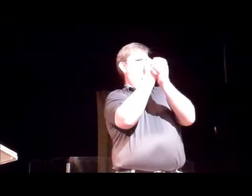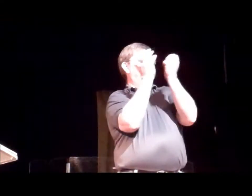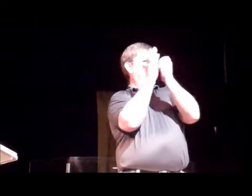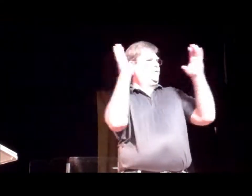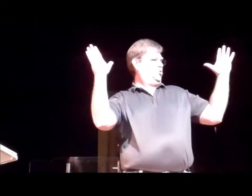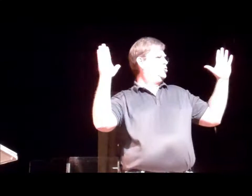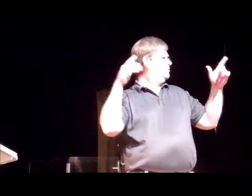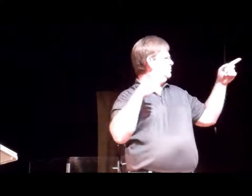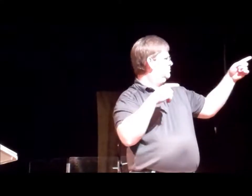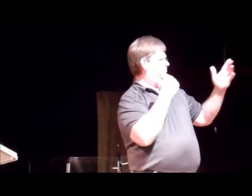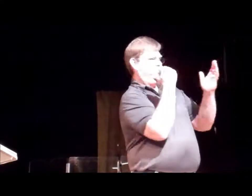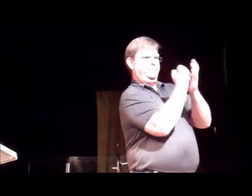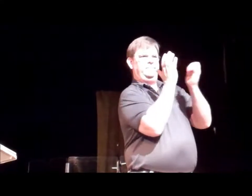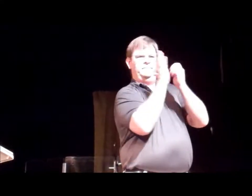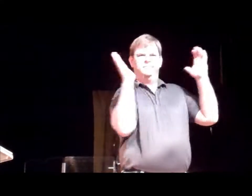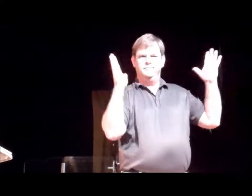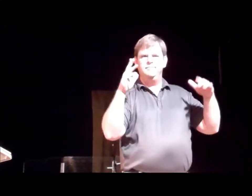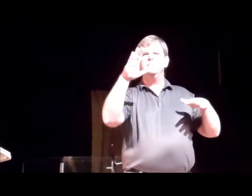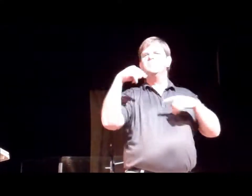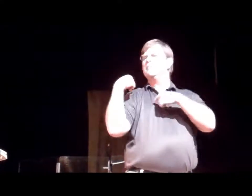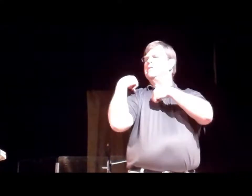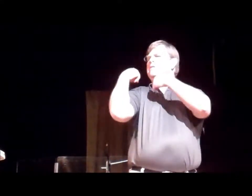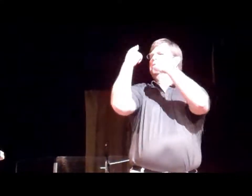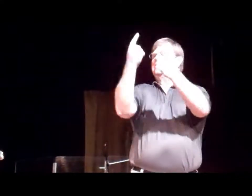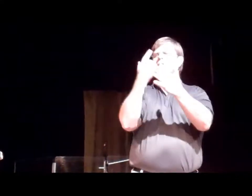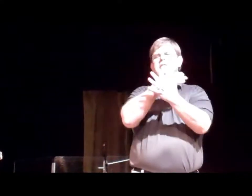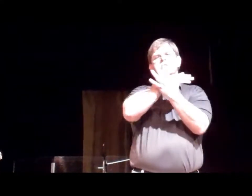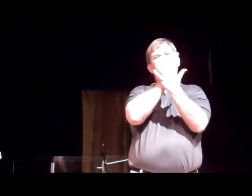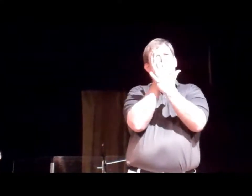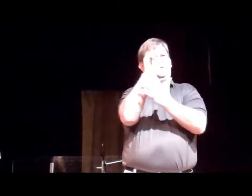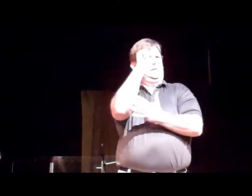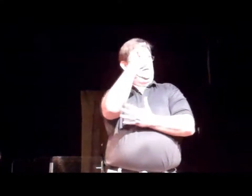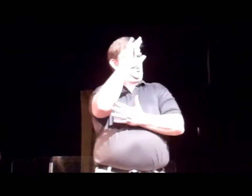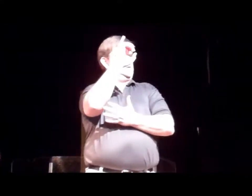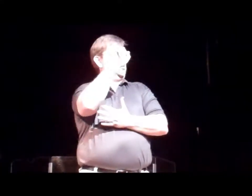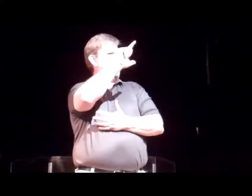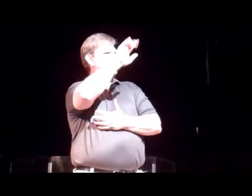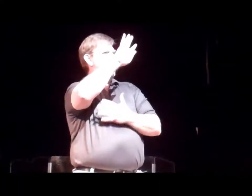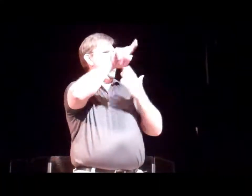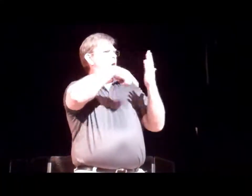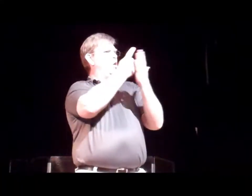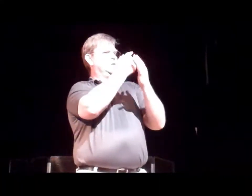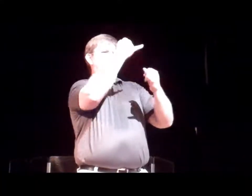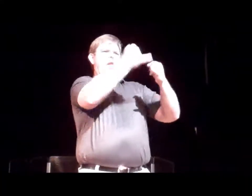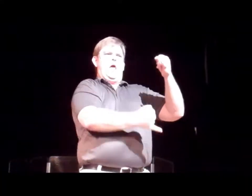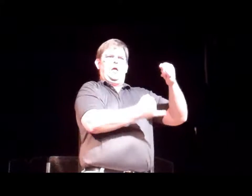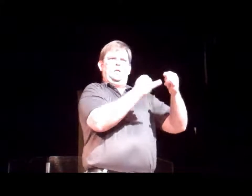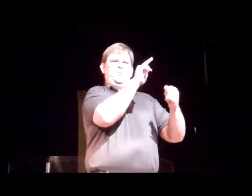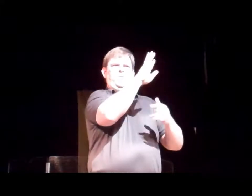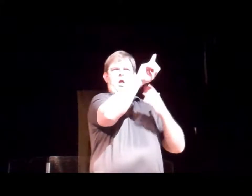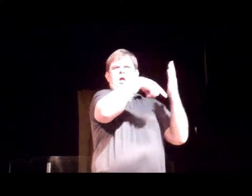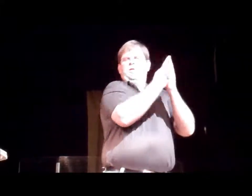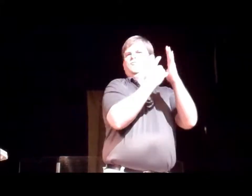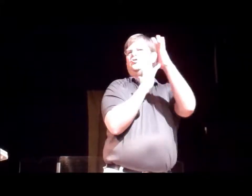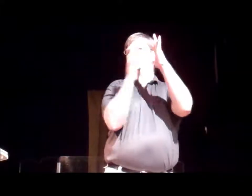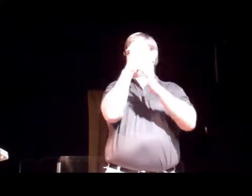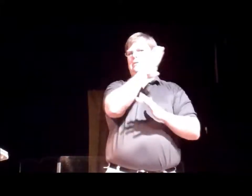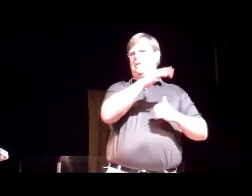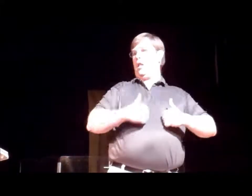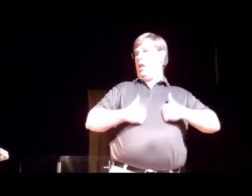This morning I would like to talk about the crucifixion. And we've been discussing the 24 hours, the last 24